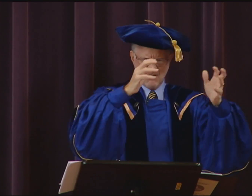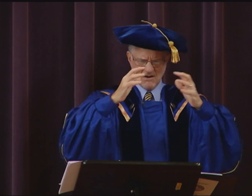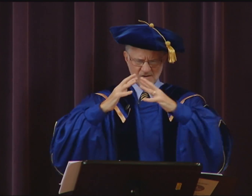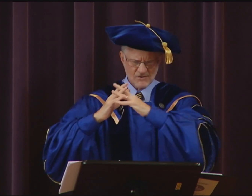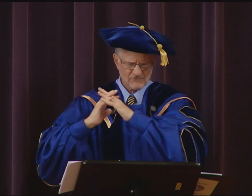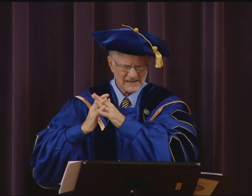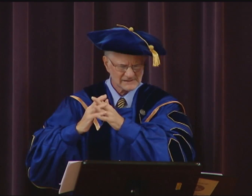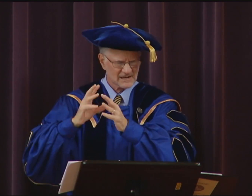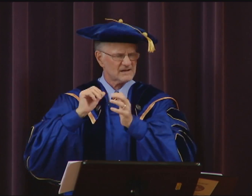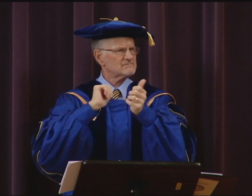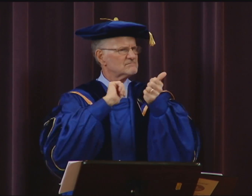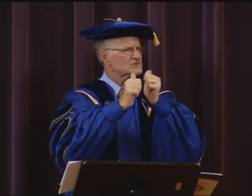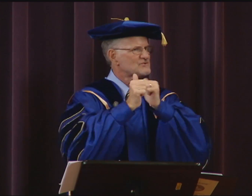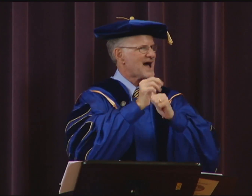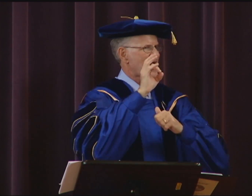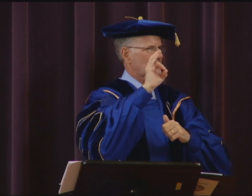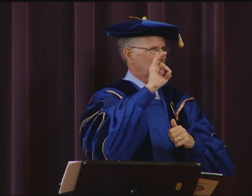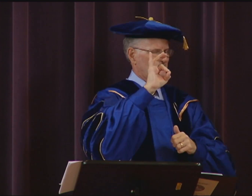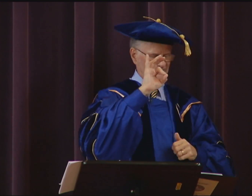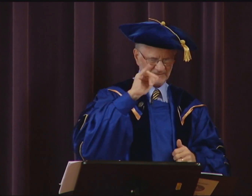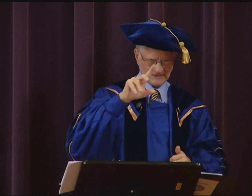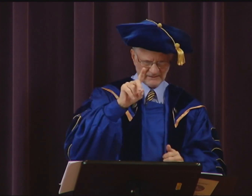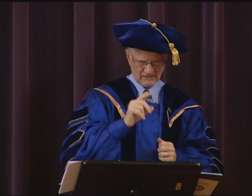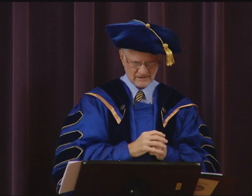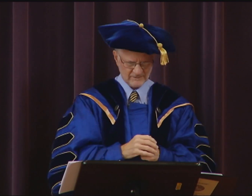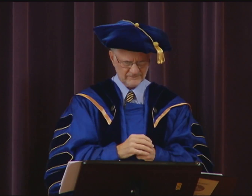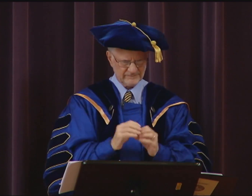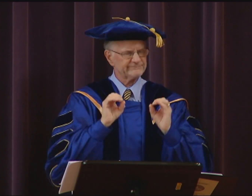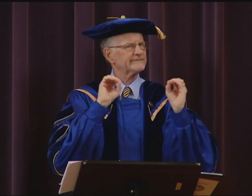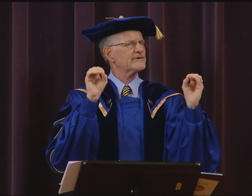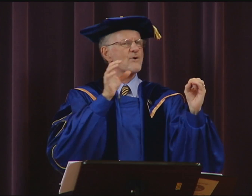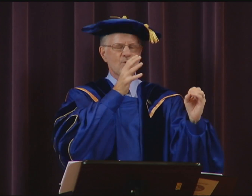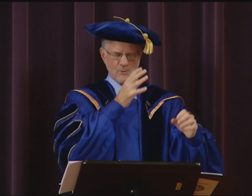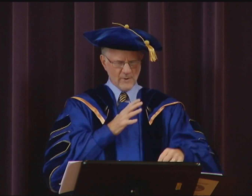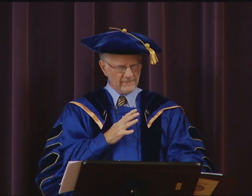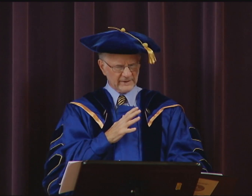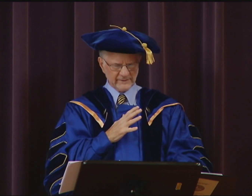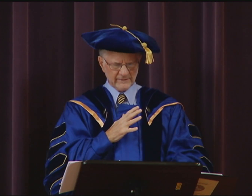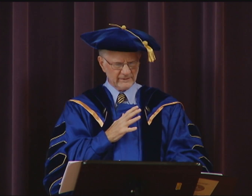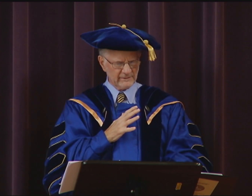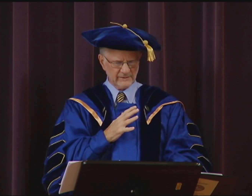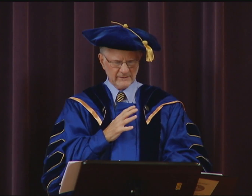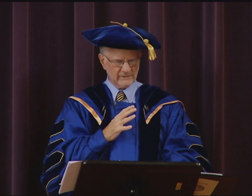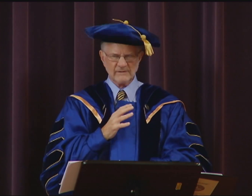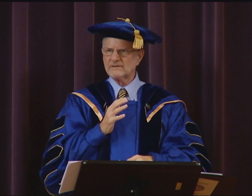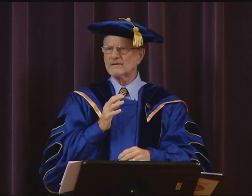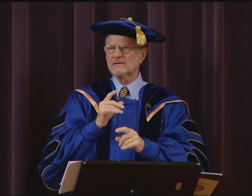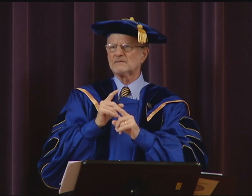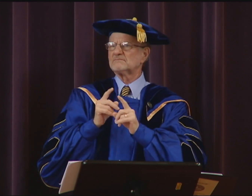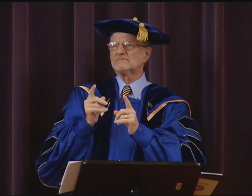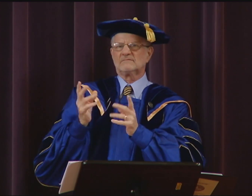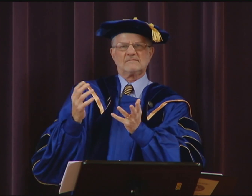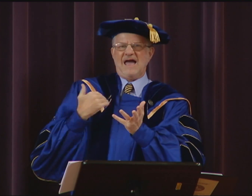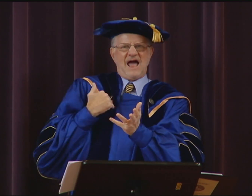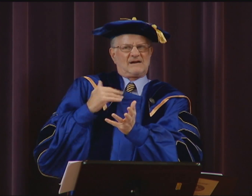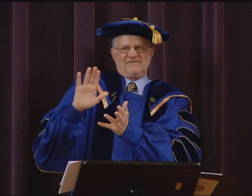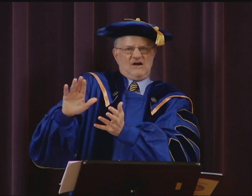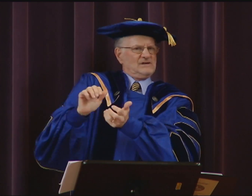country, basketball, wrestling, and track and field. There were no formalized women's